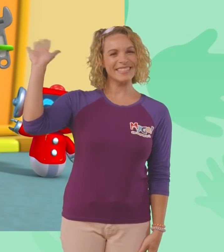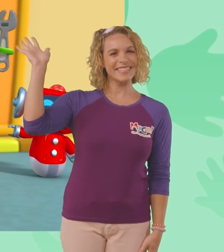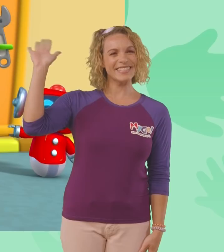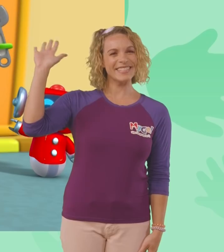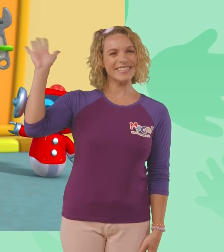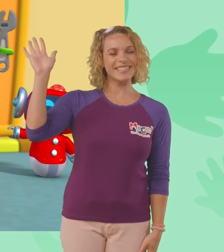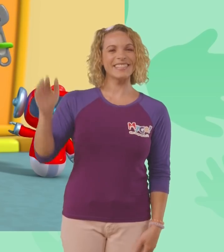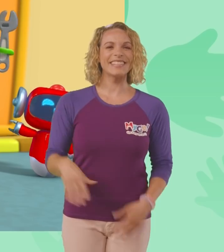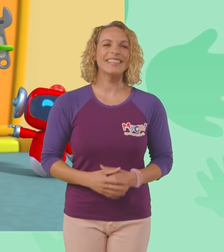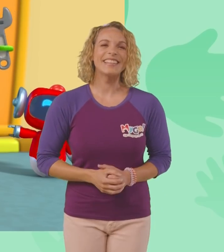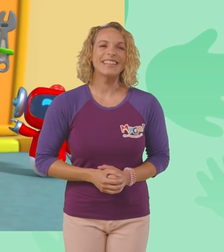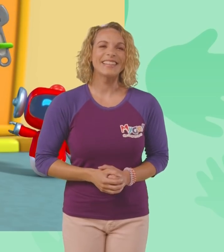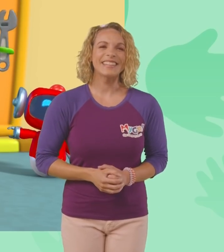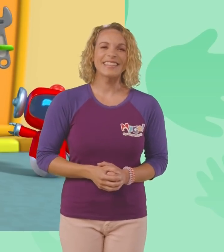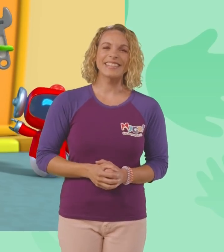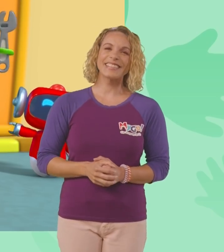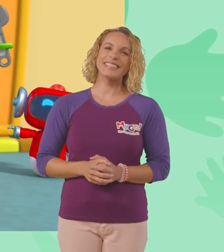Bye!